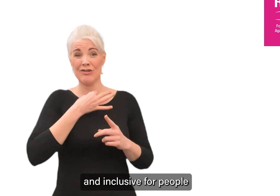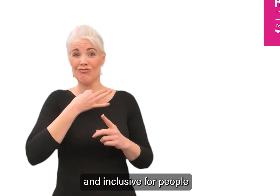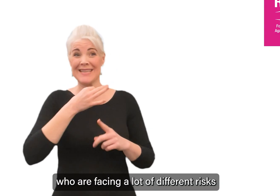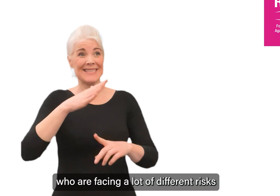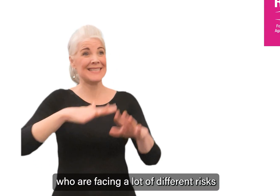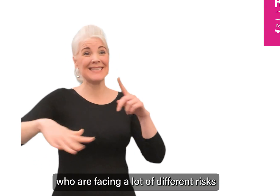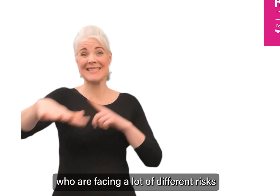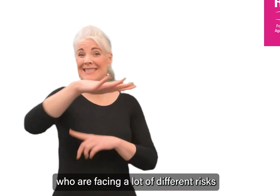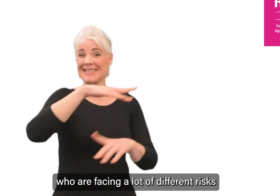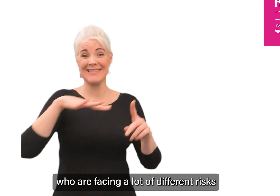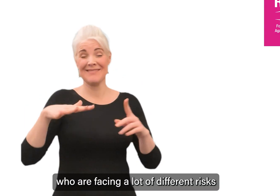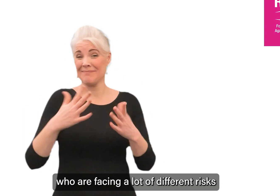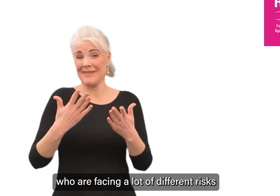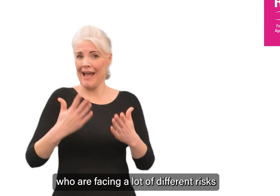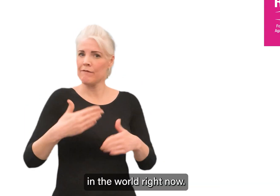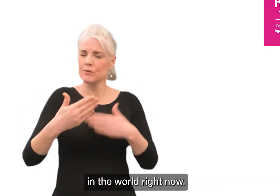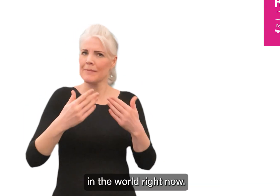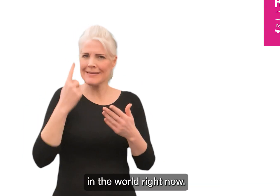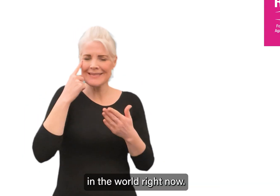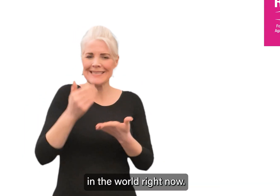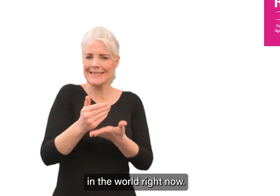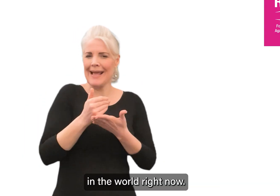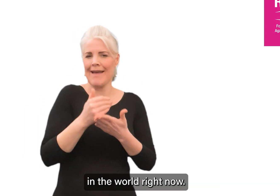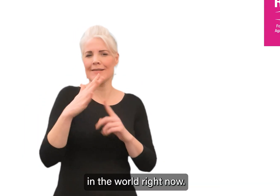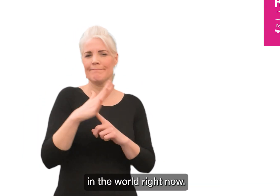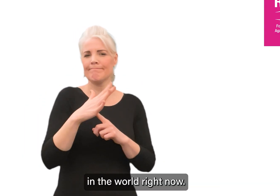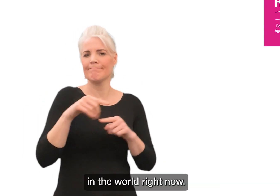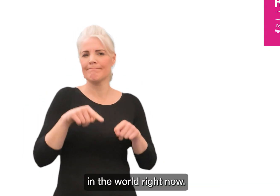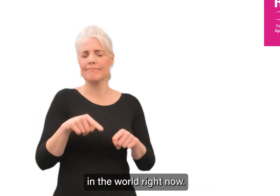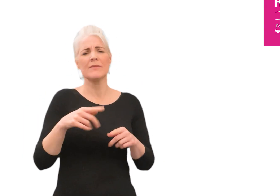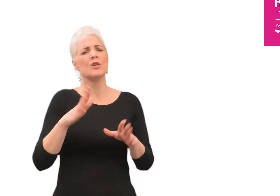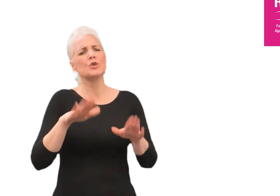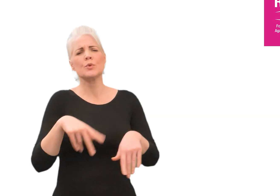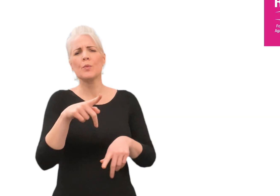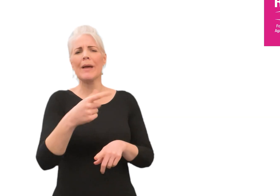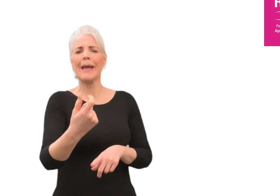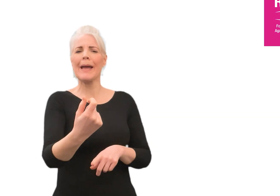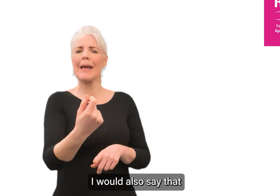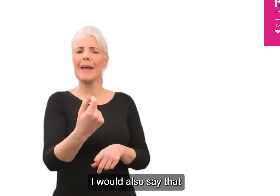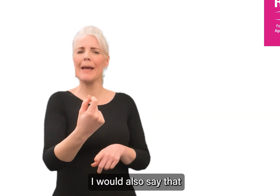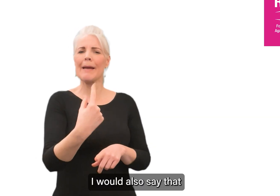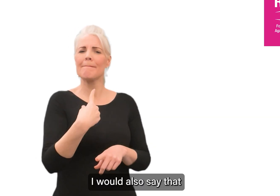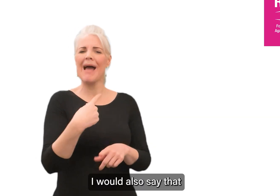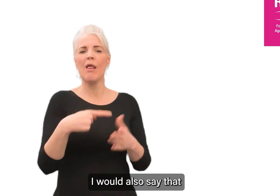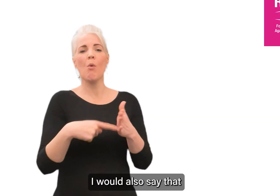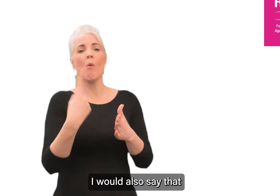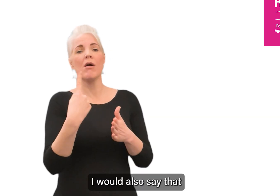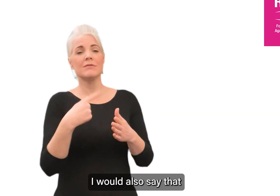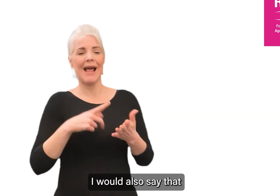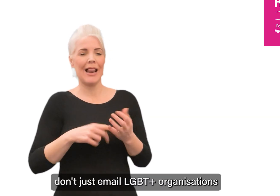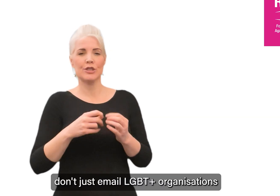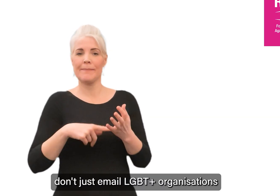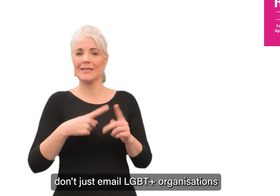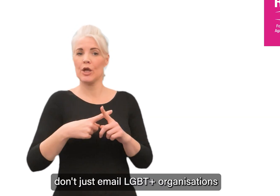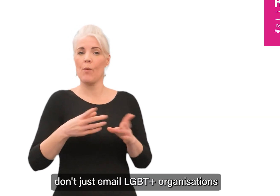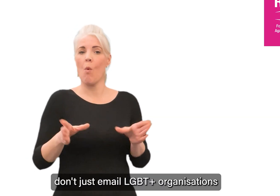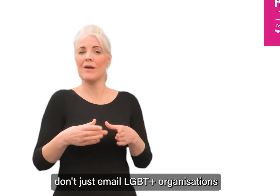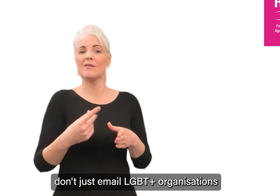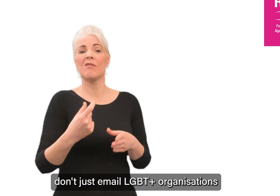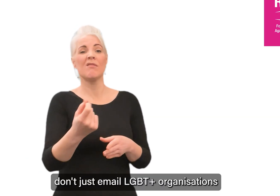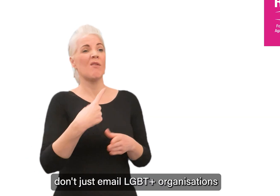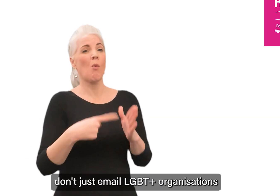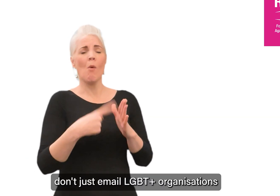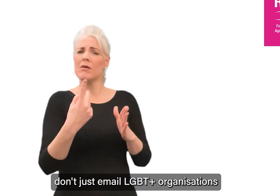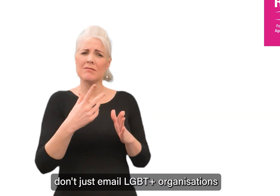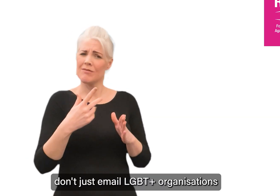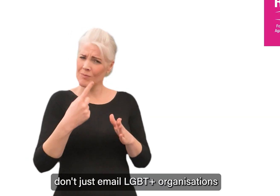for people who are facing a lot of different risks in the world right now. I would also say that don't